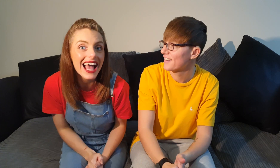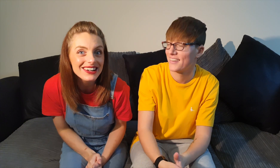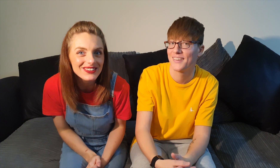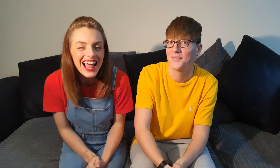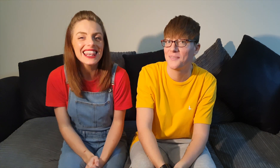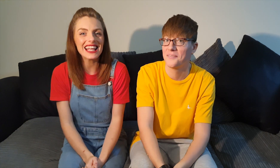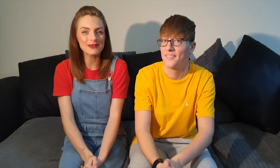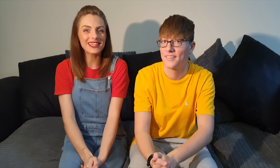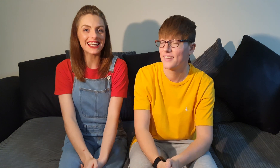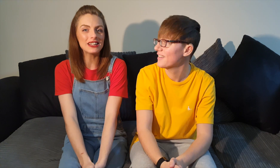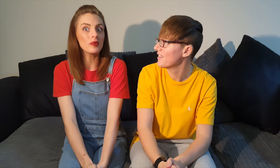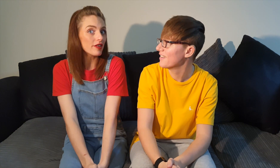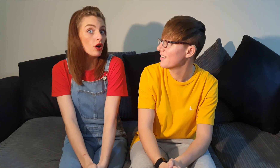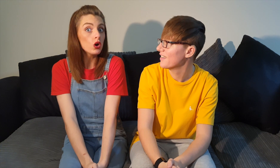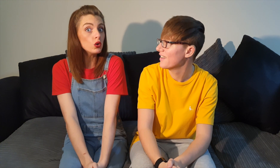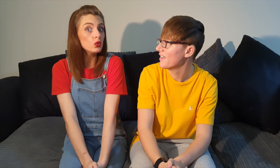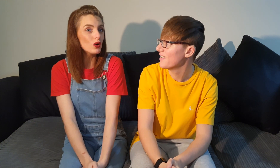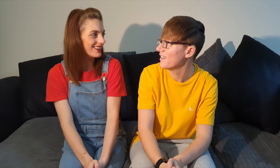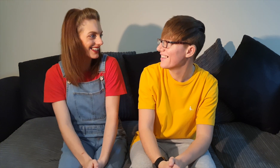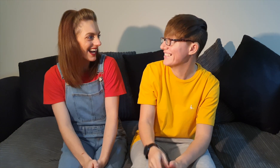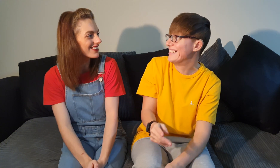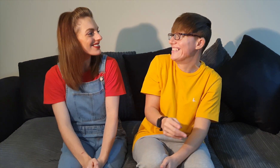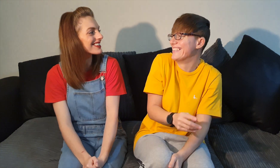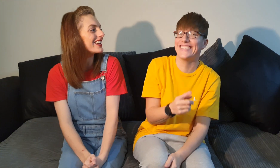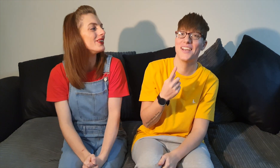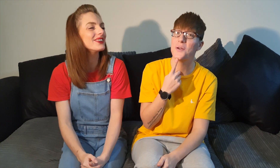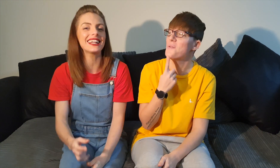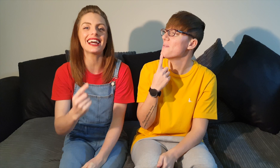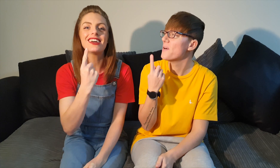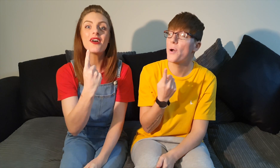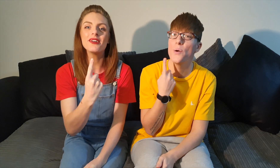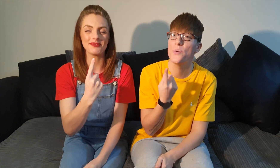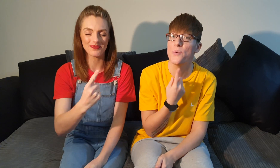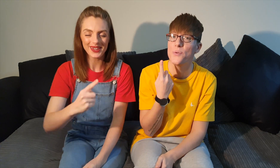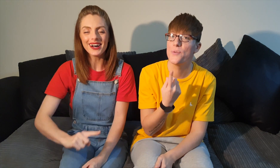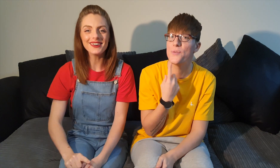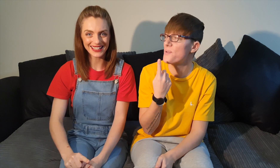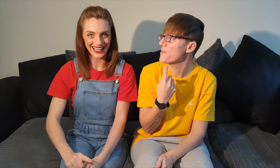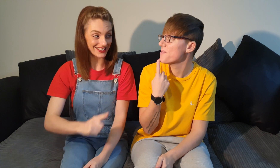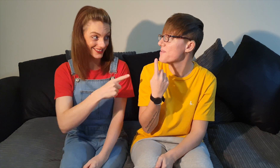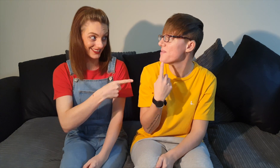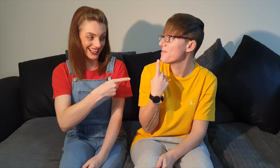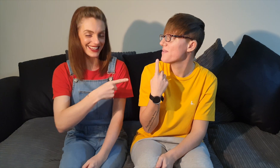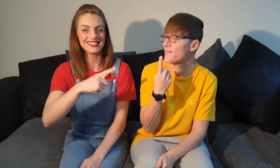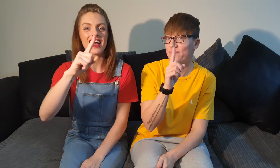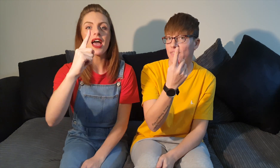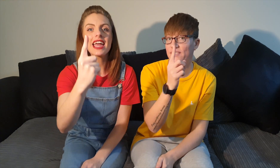how. Let's begin with who. How do we sign who, Kelly-Ann? Who. Okay, so like this,